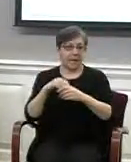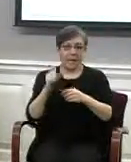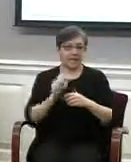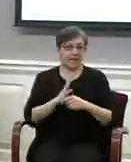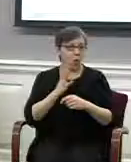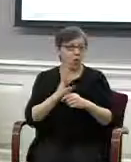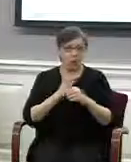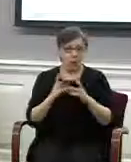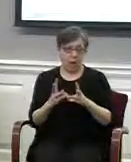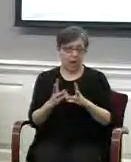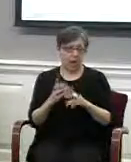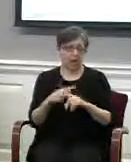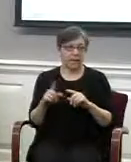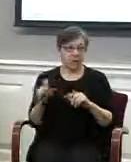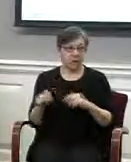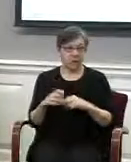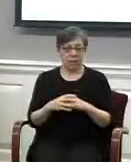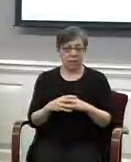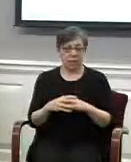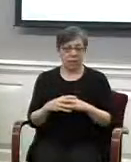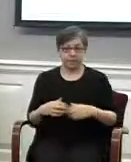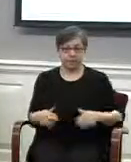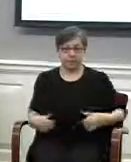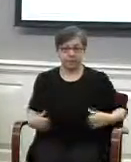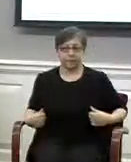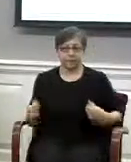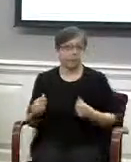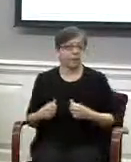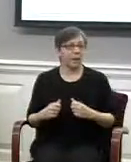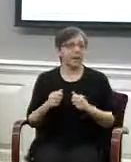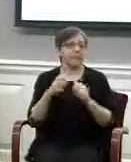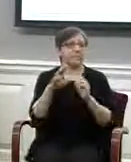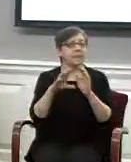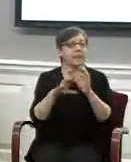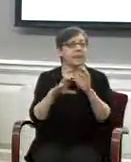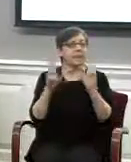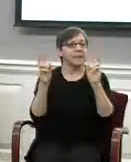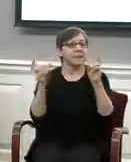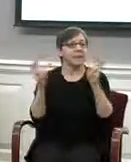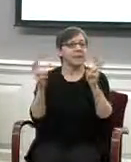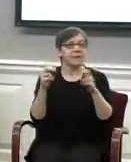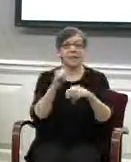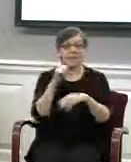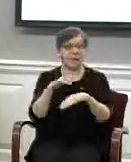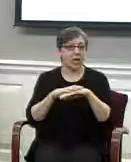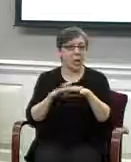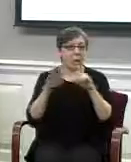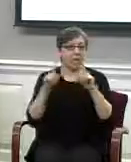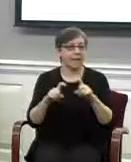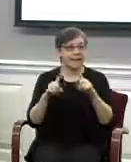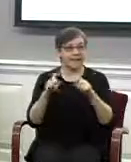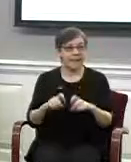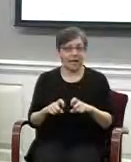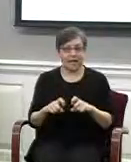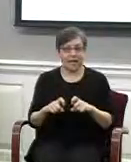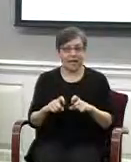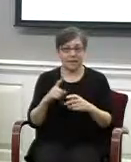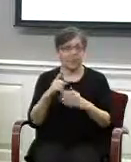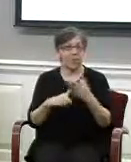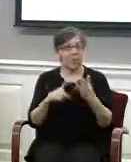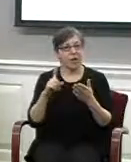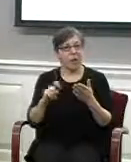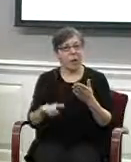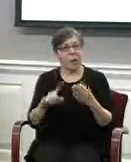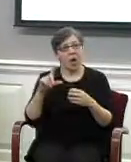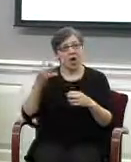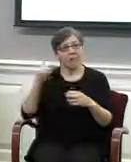to a greater degree. Problem is, it's not a subject that appears on the exam. So there's a lot of emphasis on what's nationally examined at the